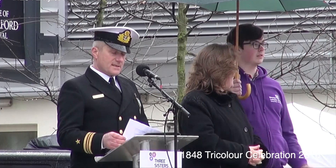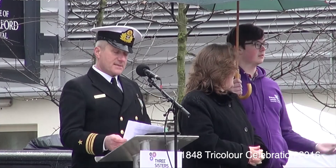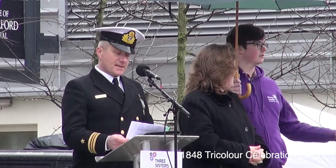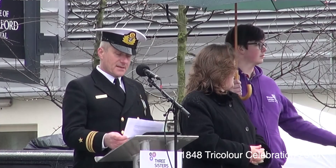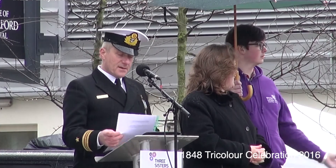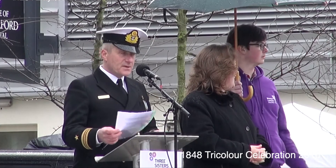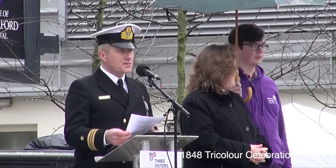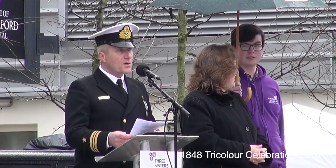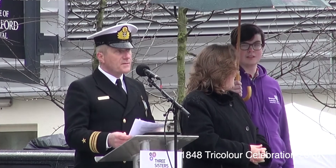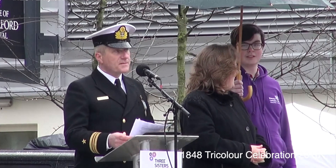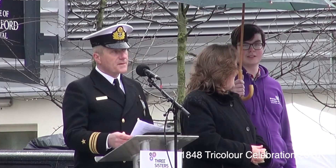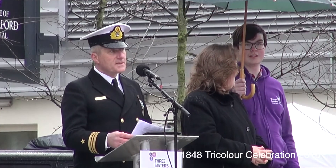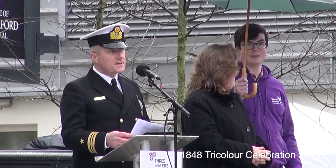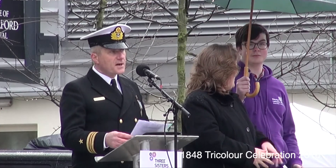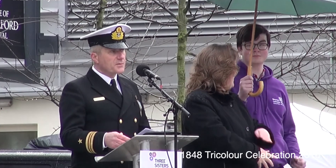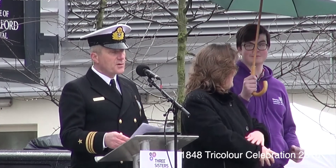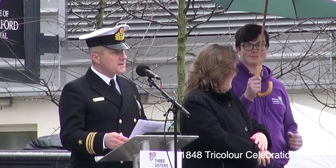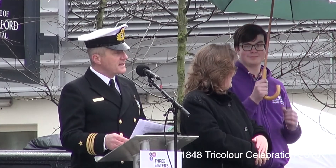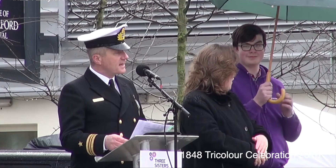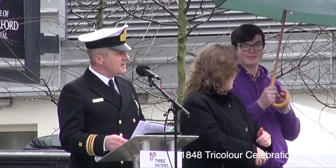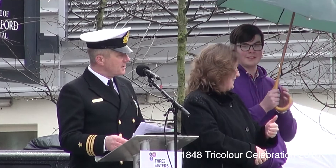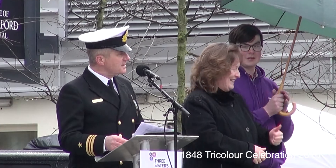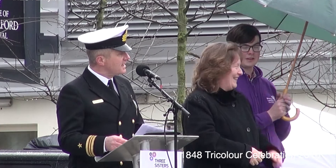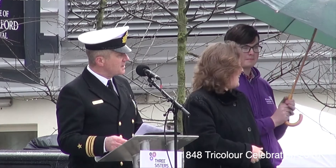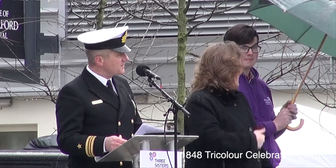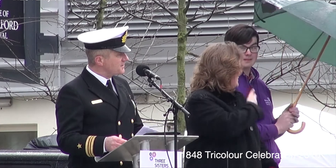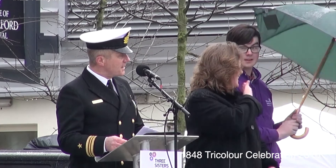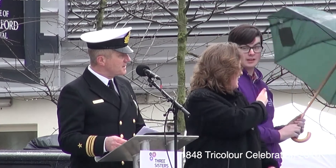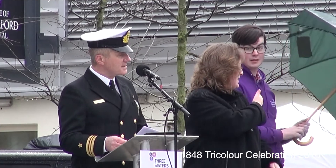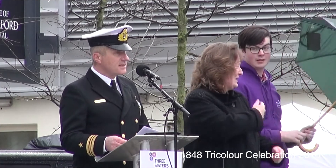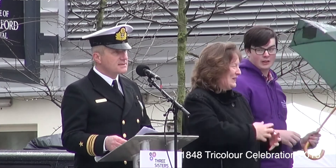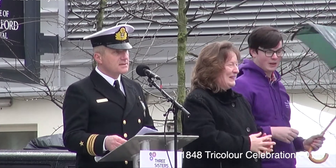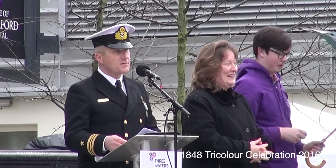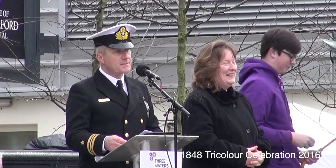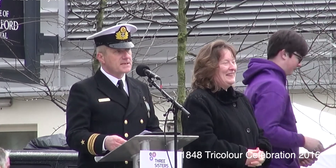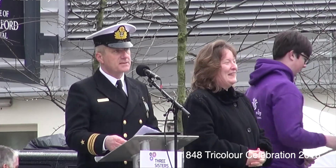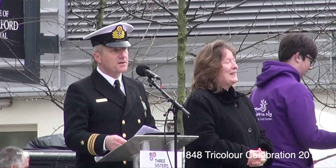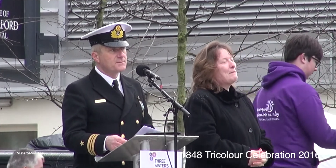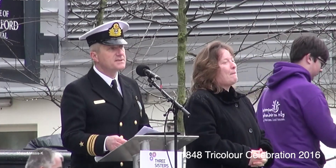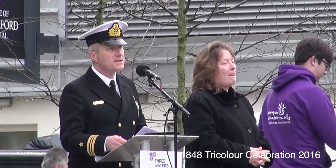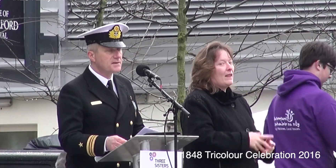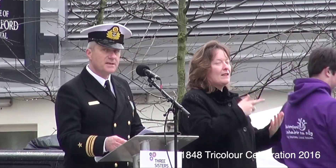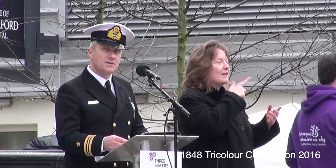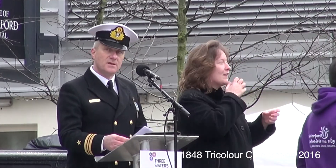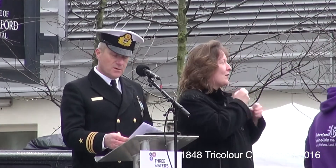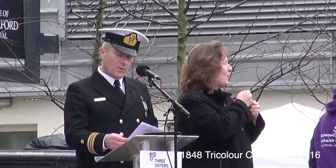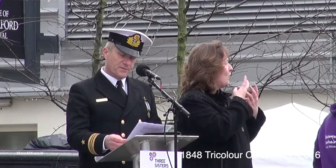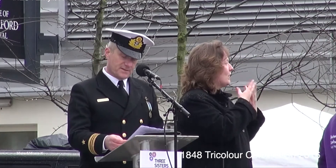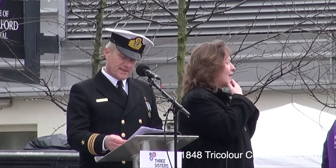I'd like to thank Minister Coveney for his kind words, and again I'd like to thank him for travelling today to represent the government here